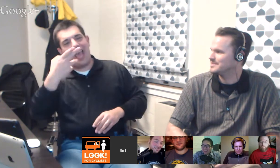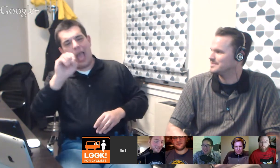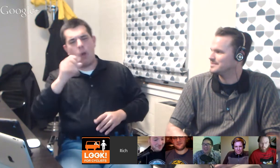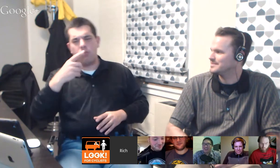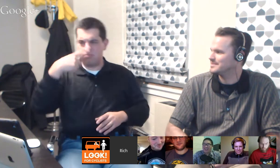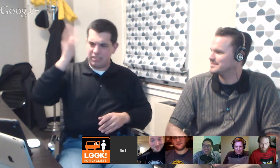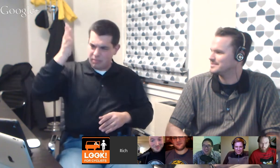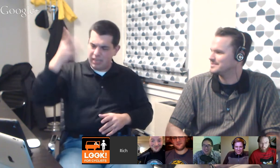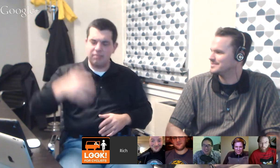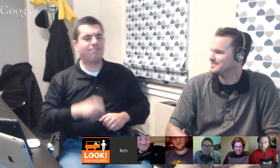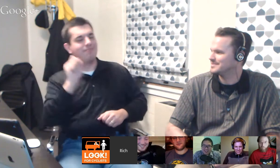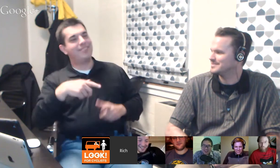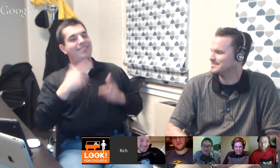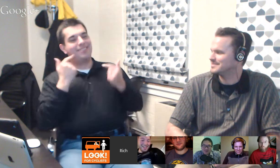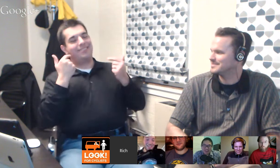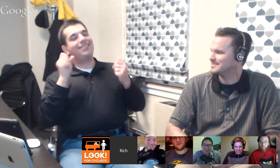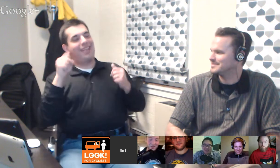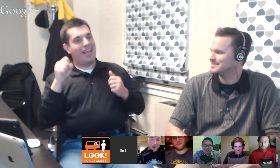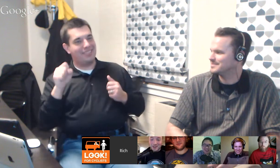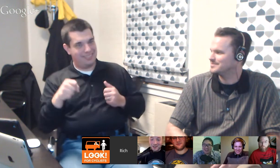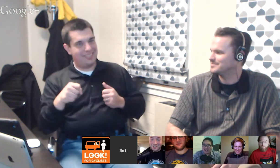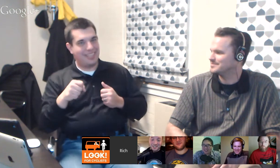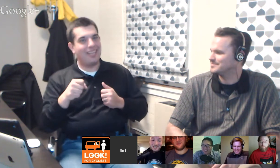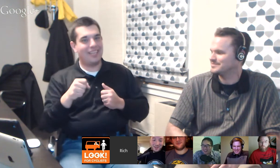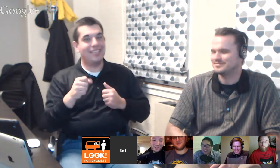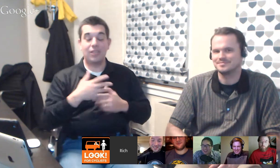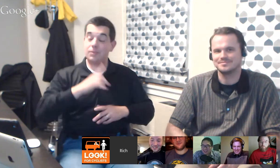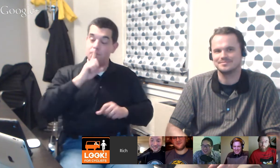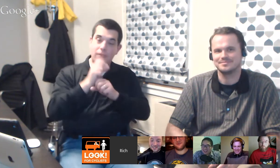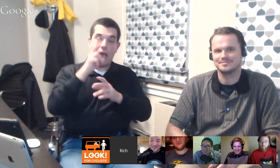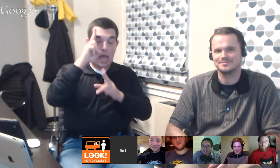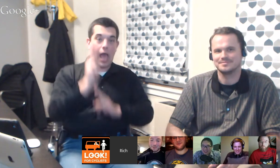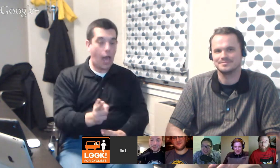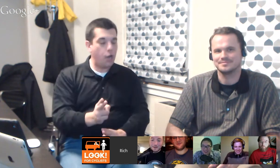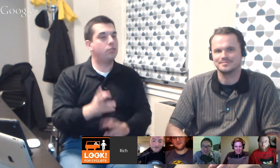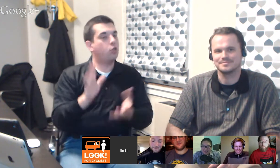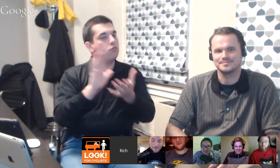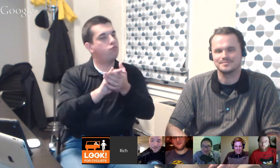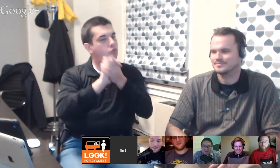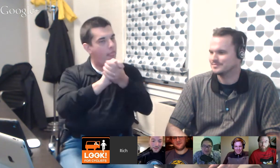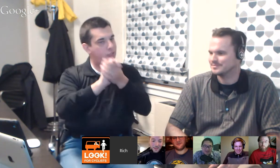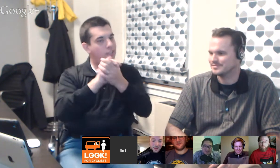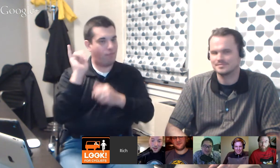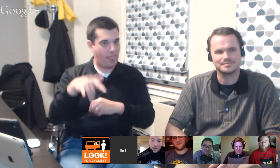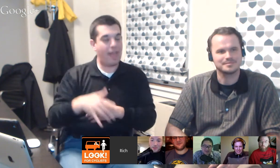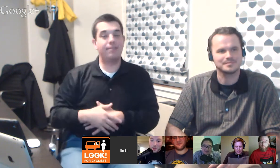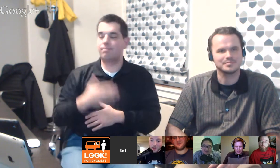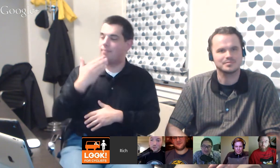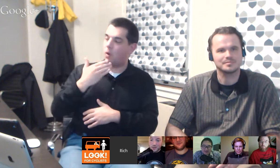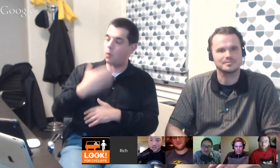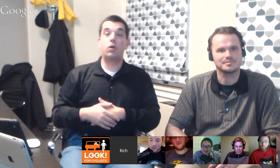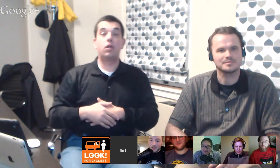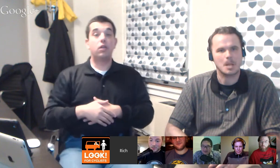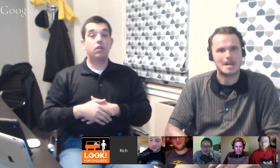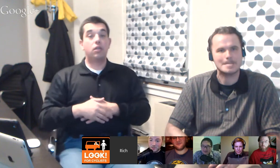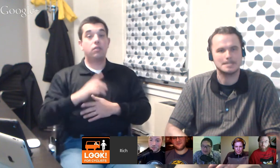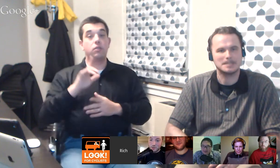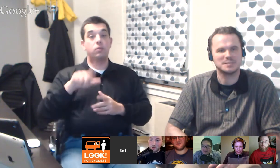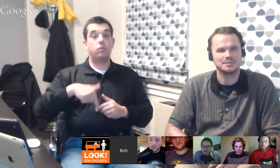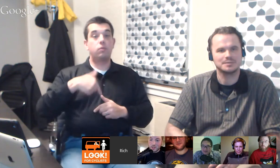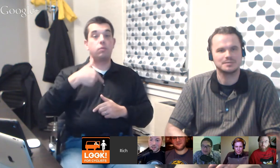us? Yep. It's quite an honor, so congratulations on that, man. Thank you. I want to kick it